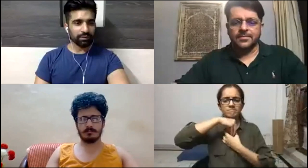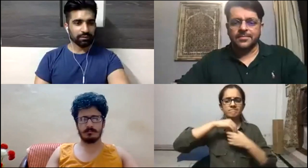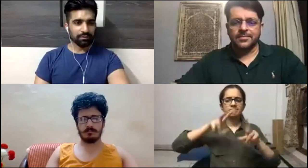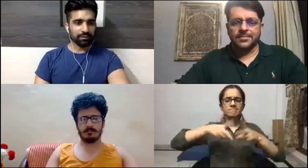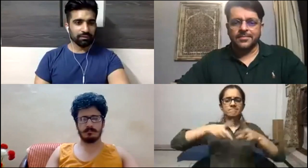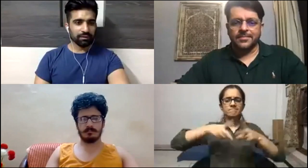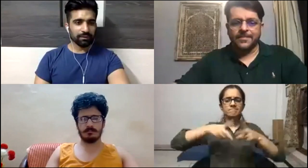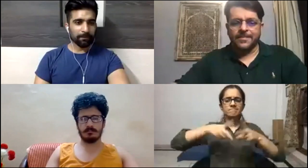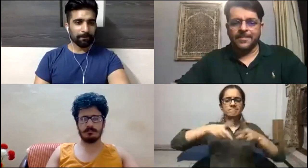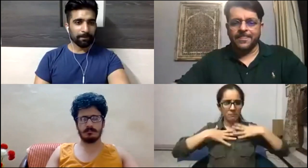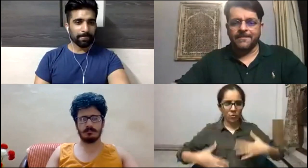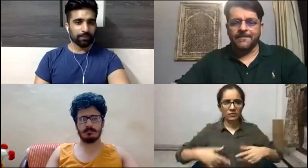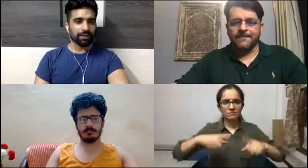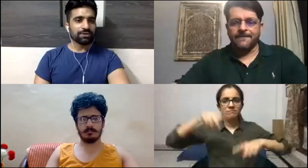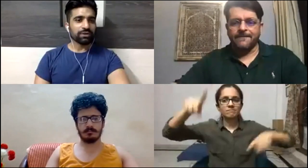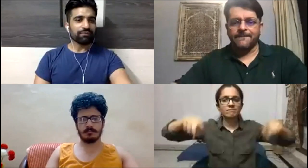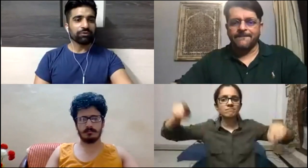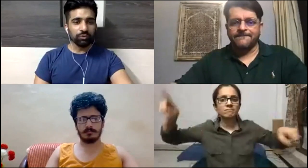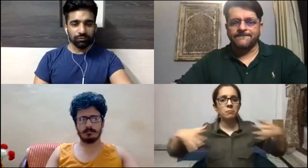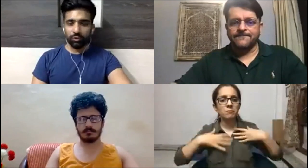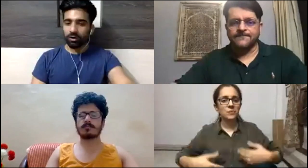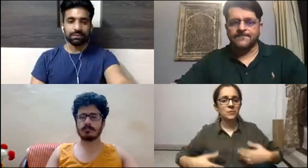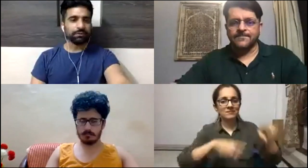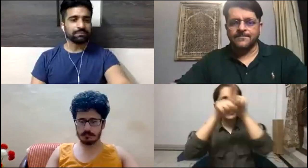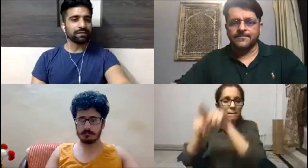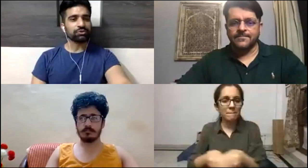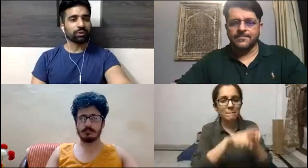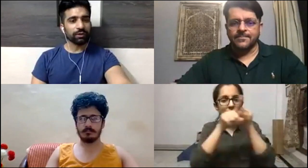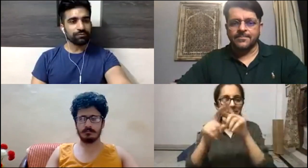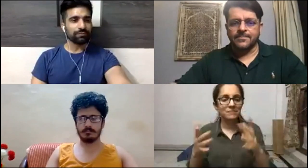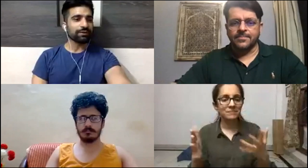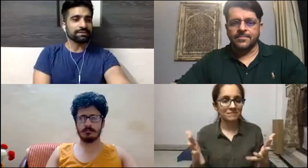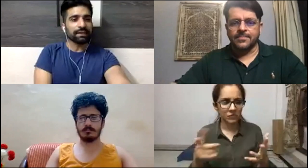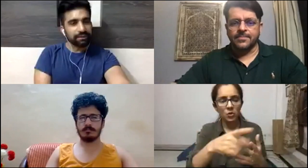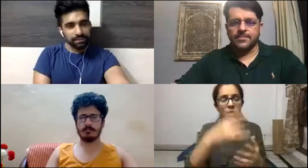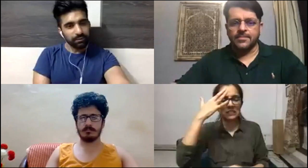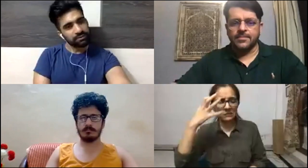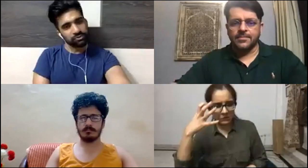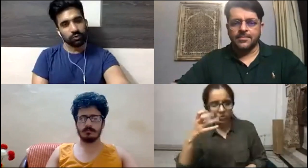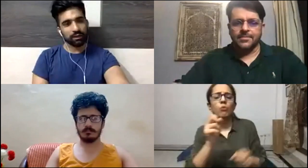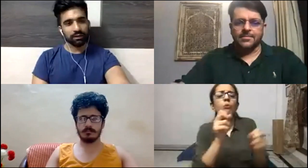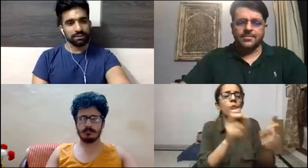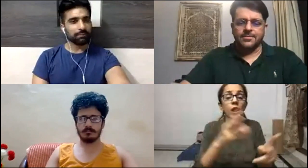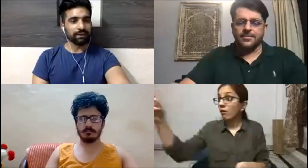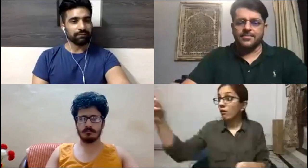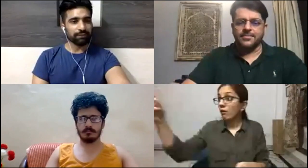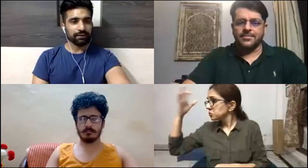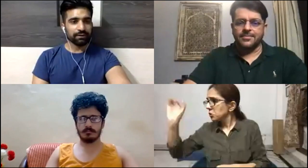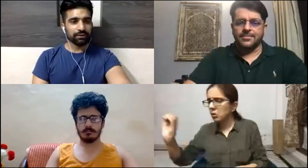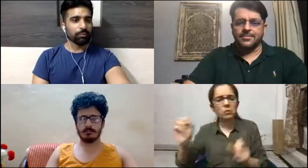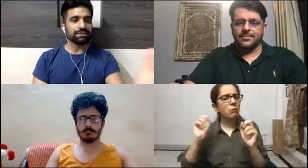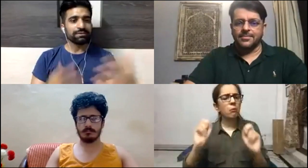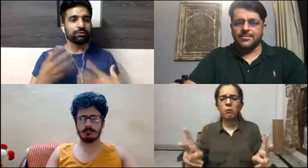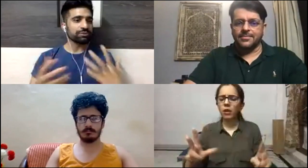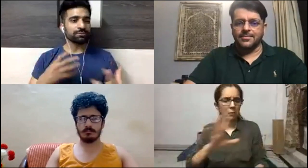way. Okay. So if you got symptoms, that's okay too. If someone doesn't get a symptom, it's okay. It's completely fine.